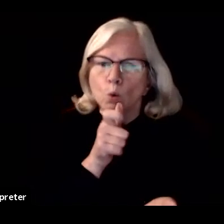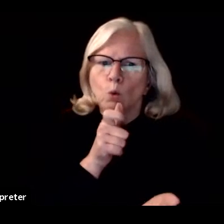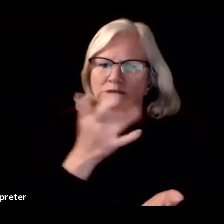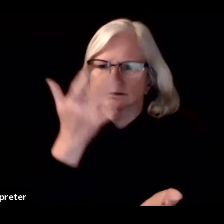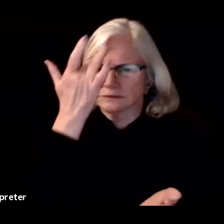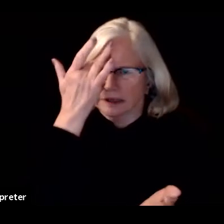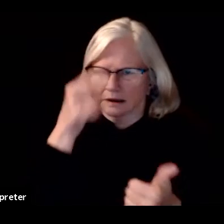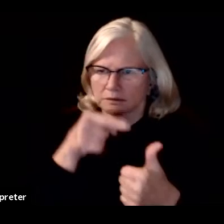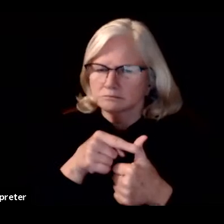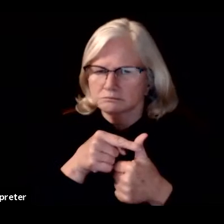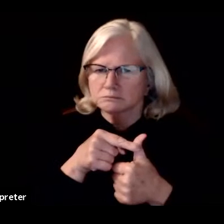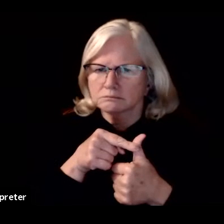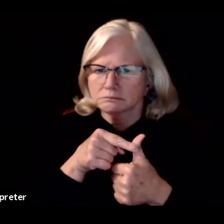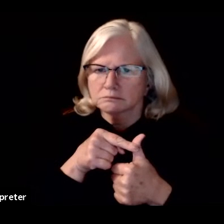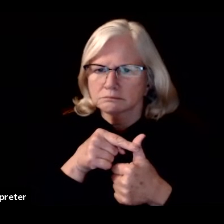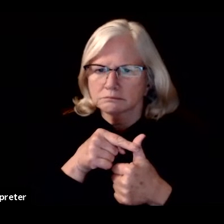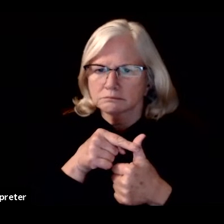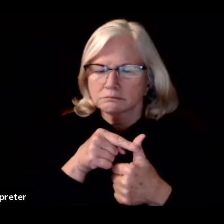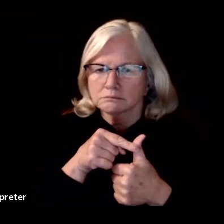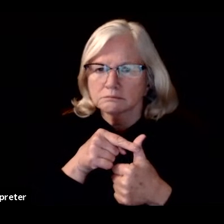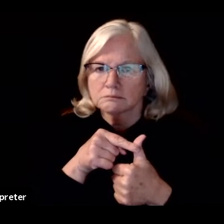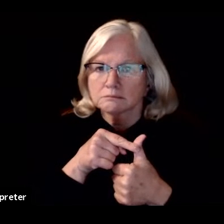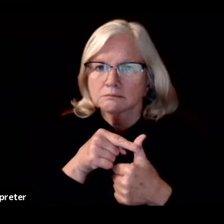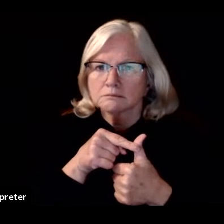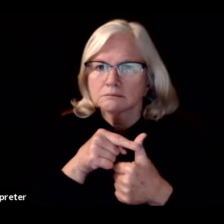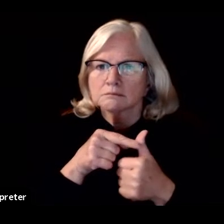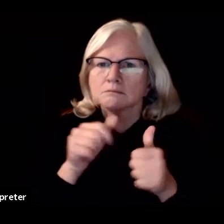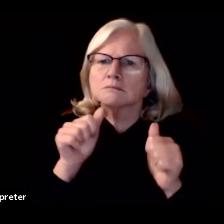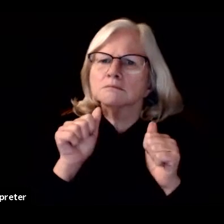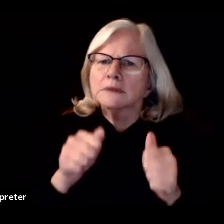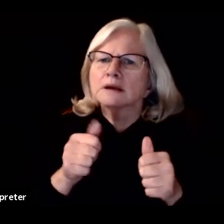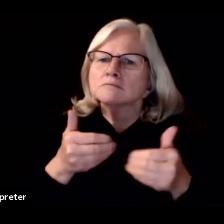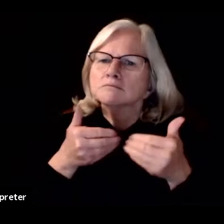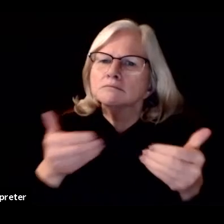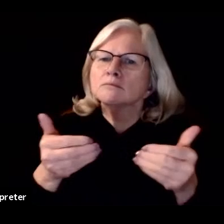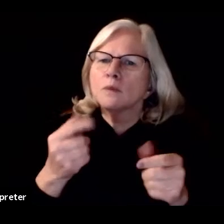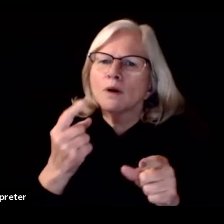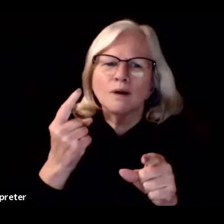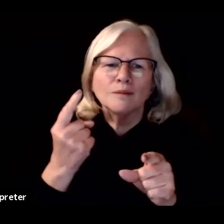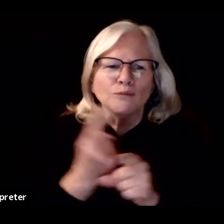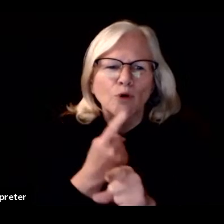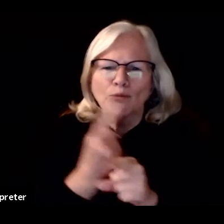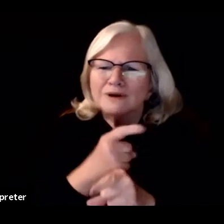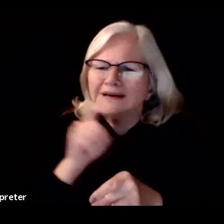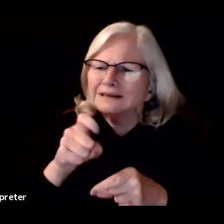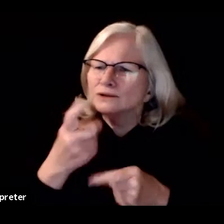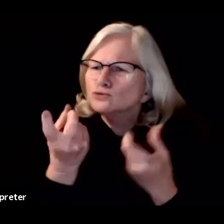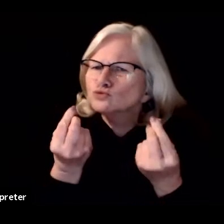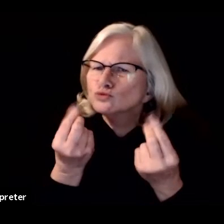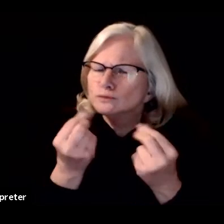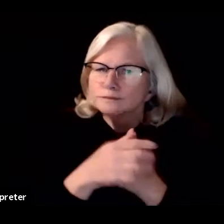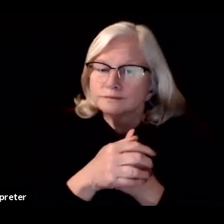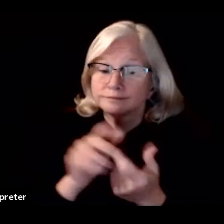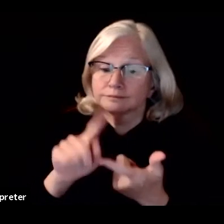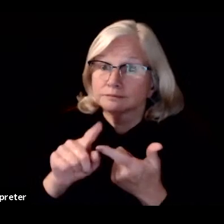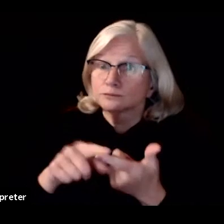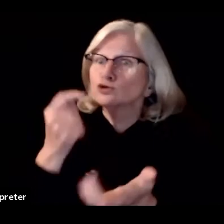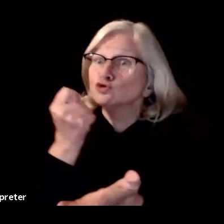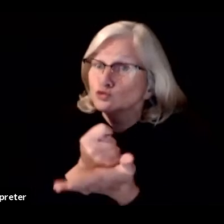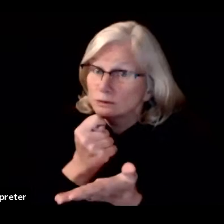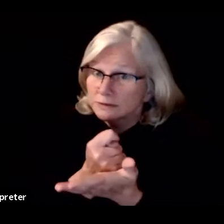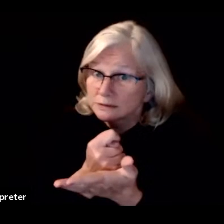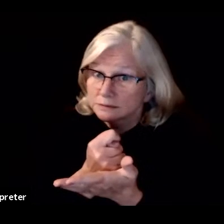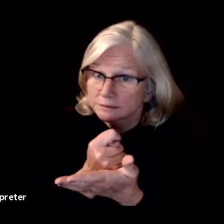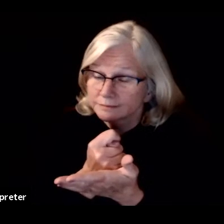folks can take appropriate action, can get treatment, and can isolate and quarantine as necessary to help break